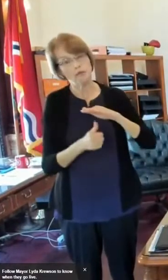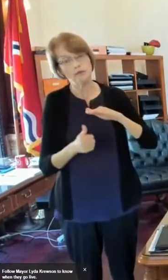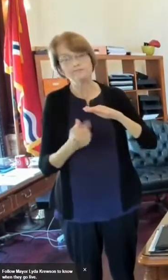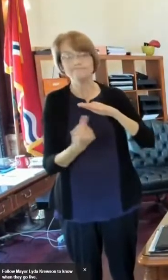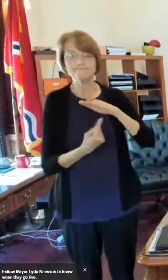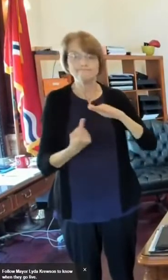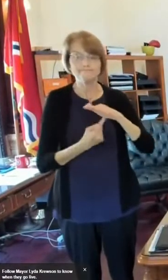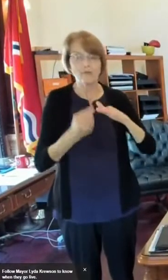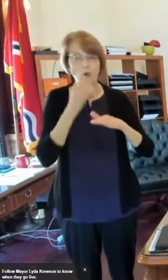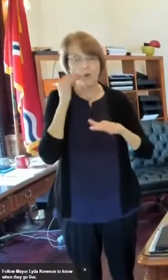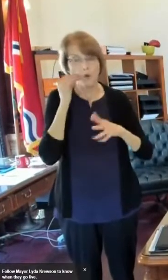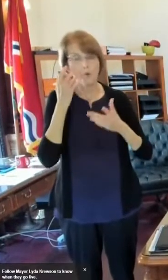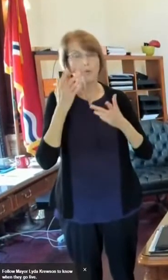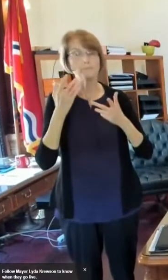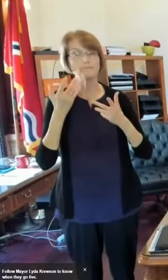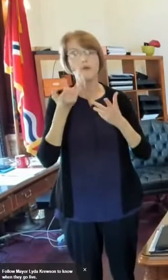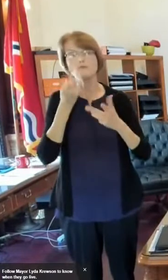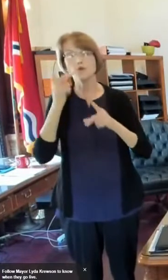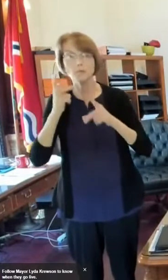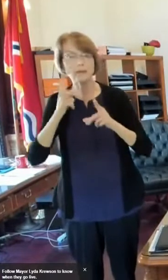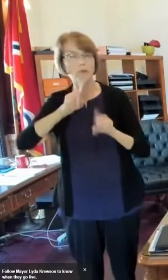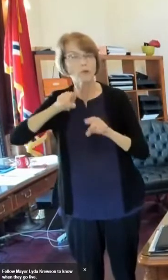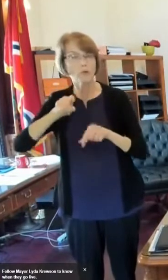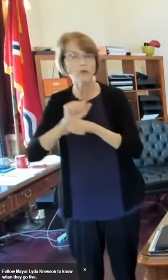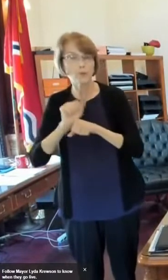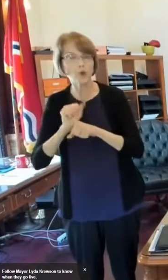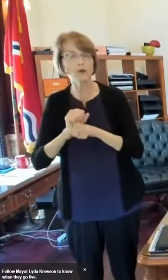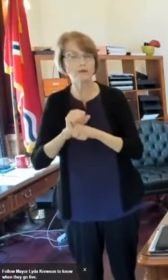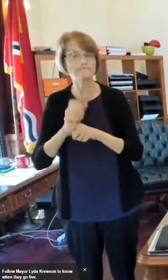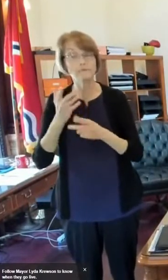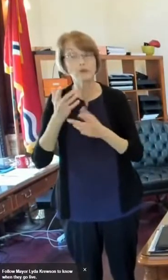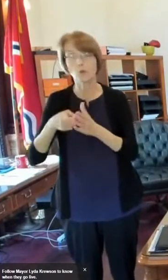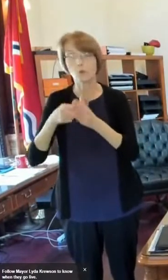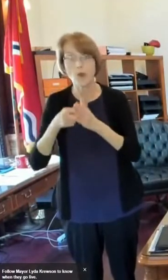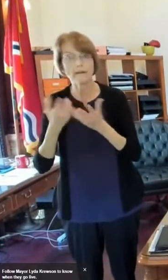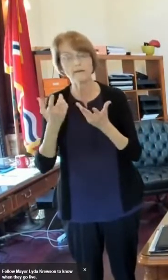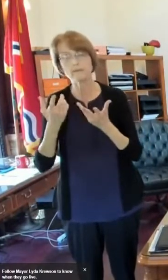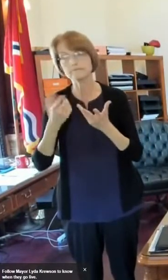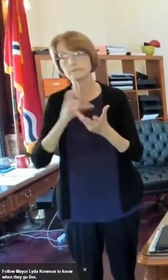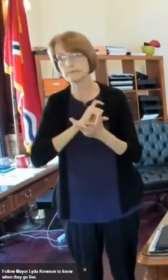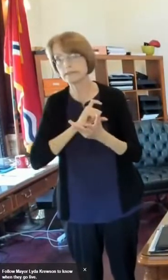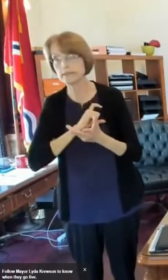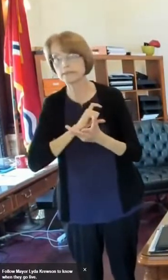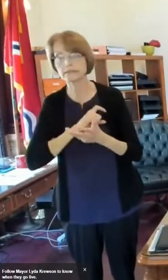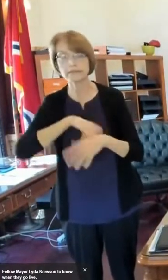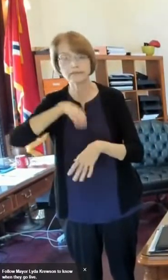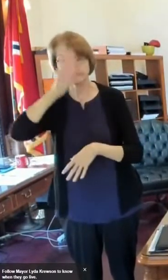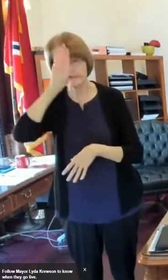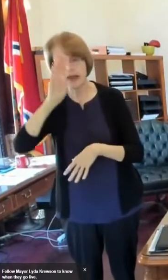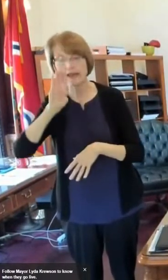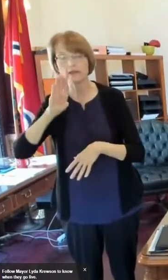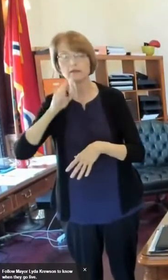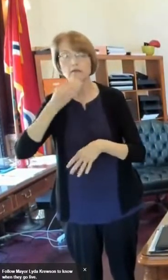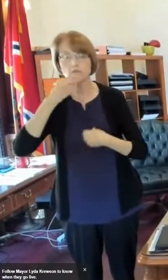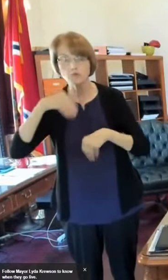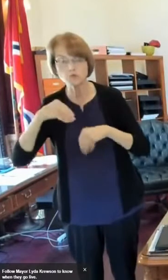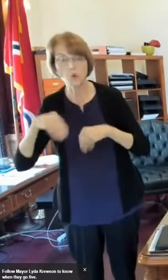shouldn't say no one. The people that were going to work were essential workers: police, fire, healthcare workers, grocery store workers,